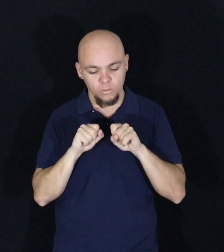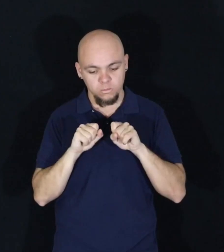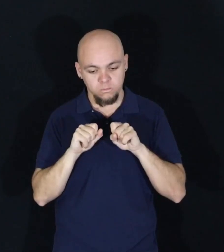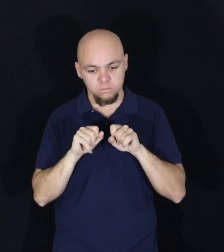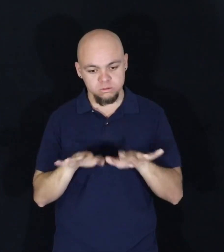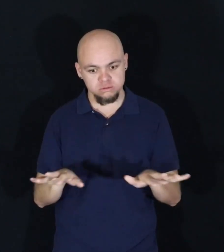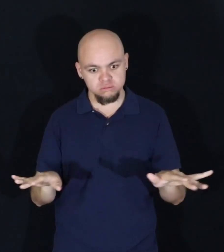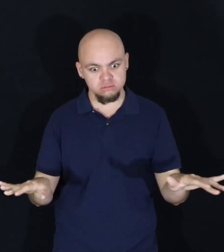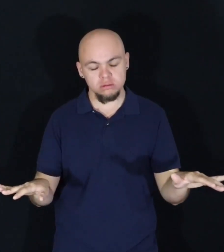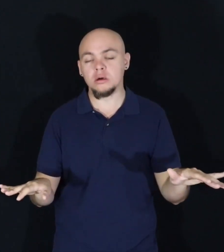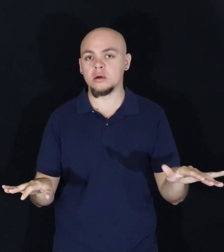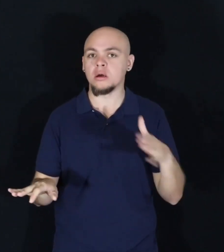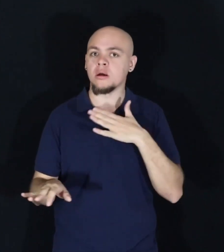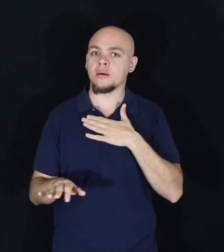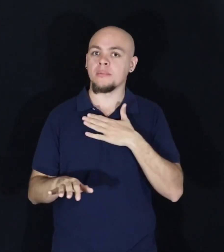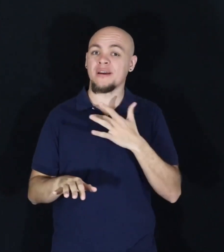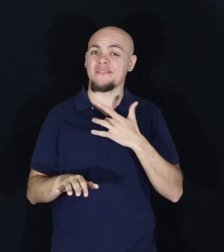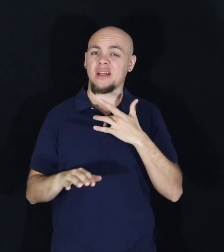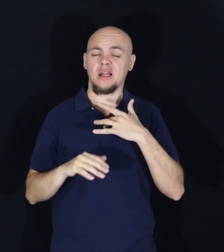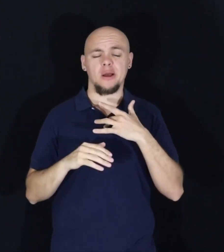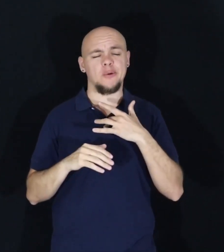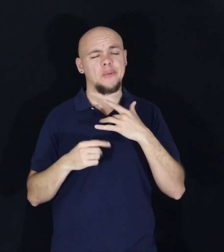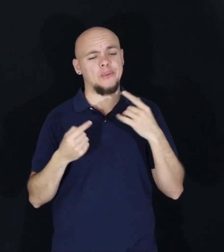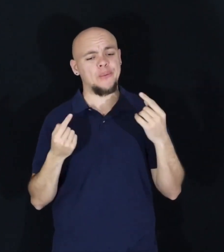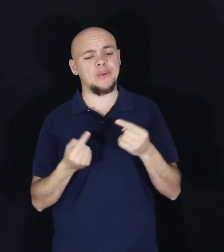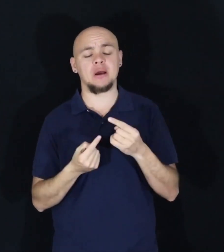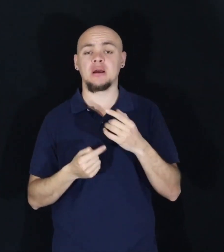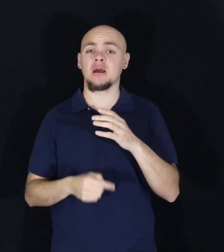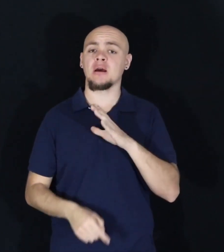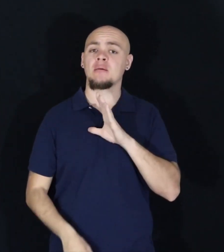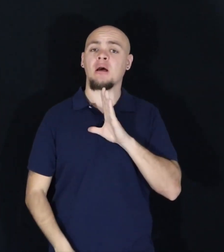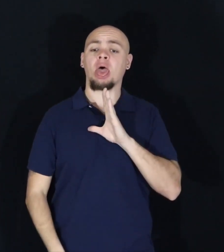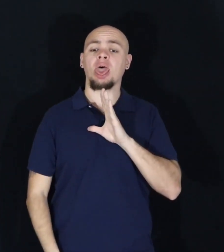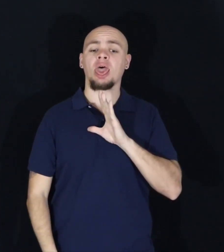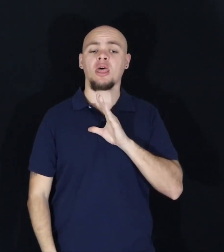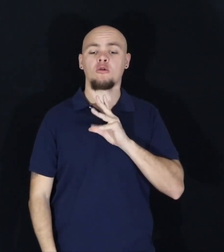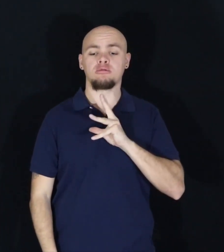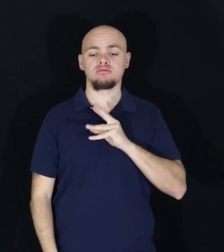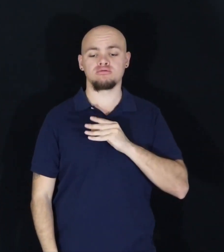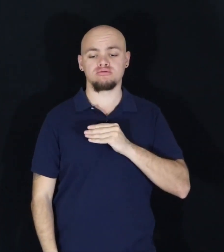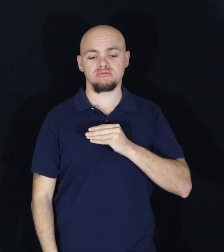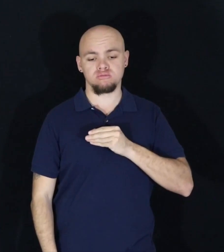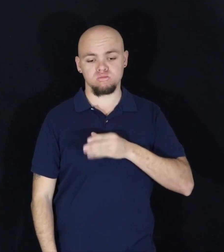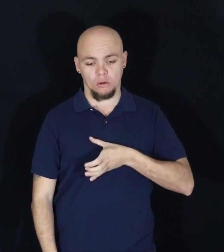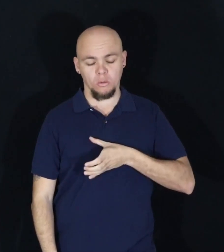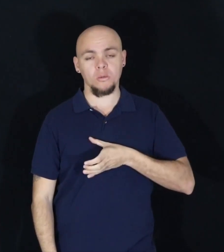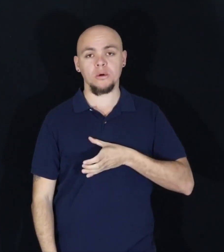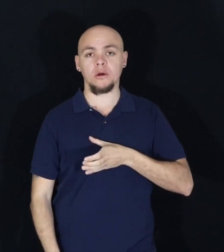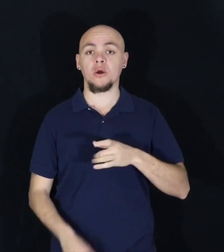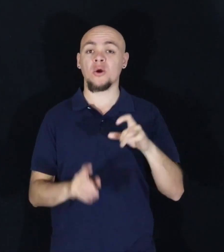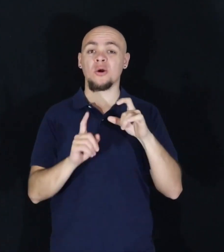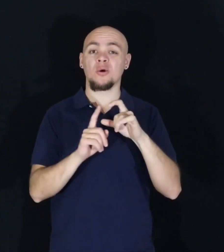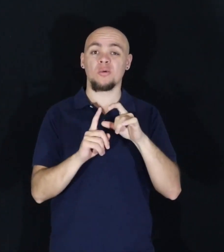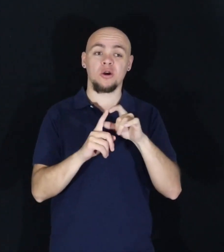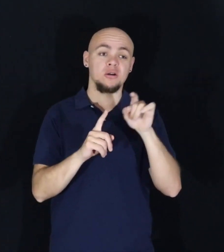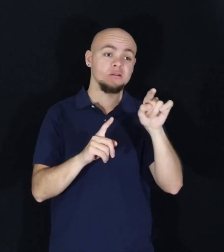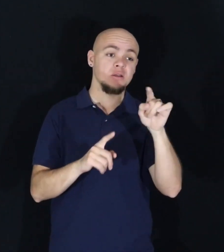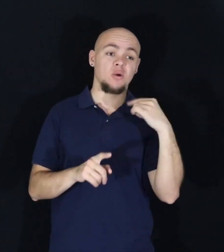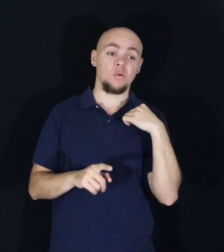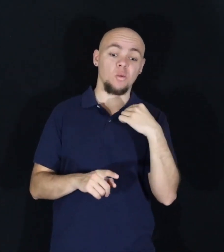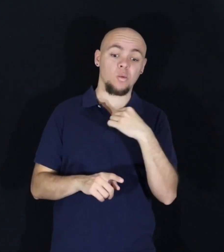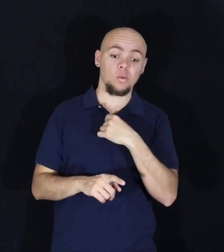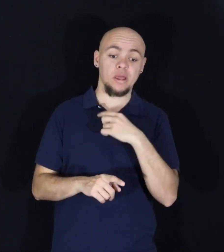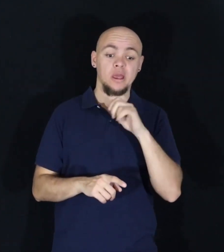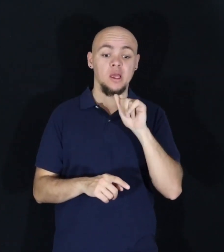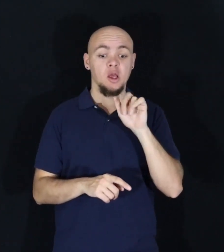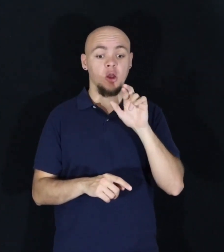my feelings deeply wounded, and my self-esteem crushed. The words, "We are very sorry to inform,"